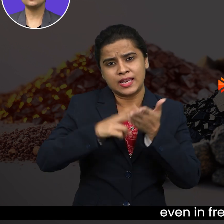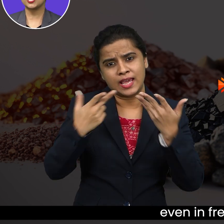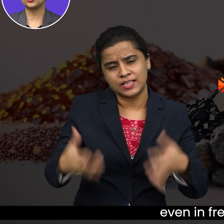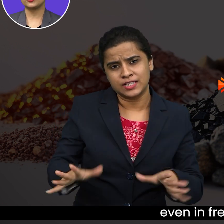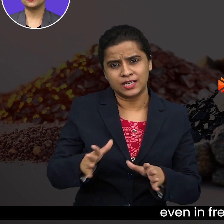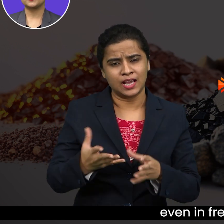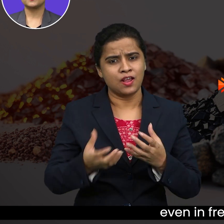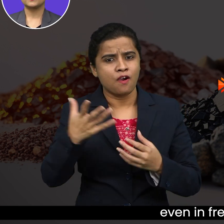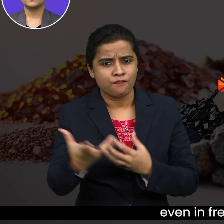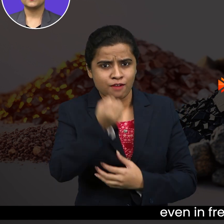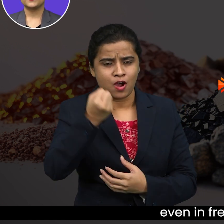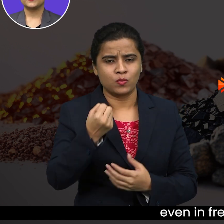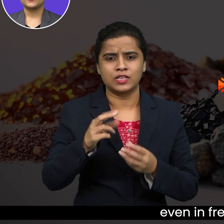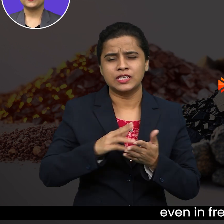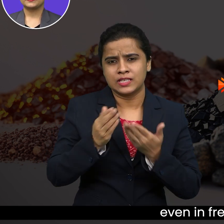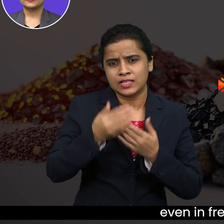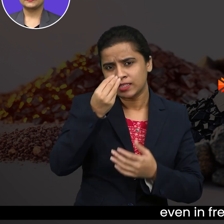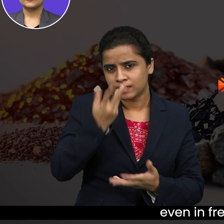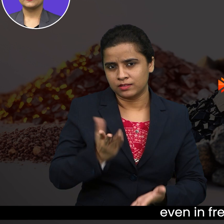state in nature.